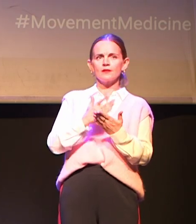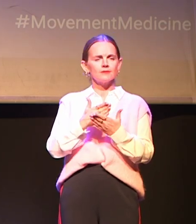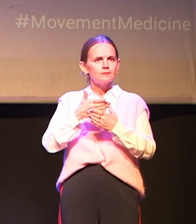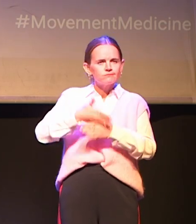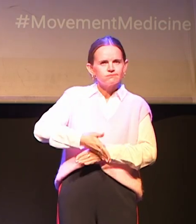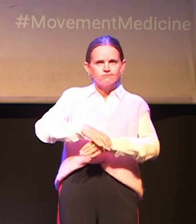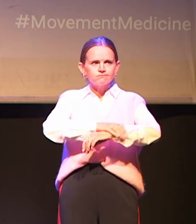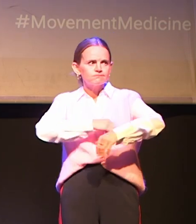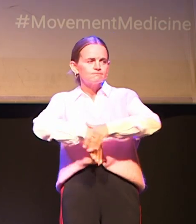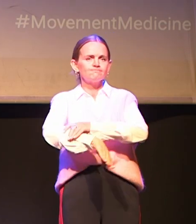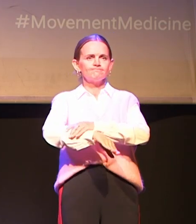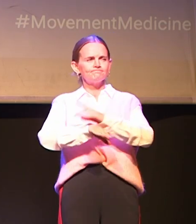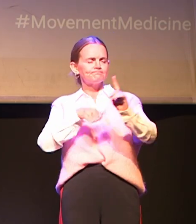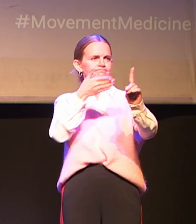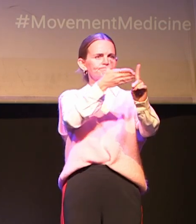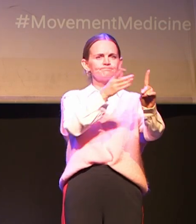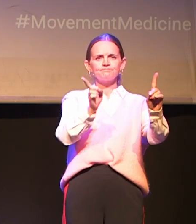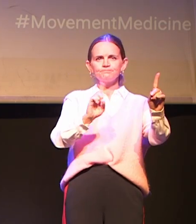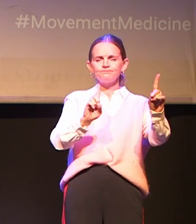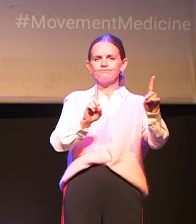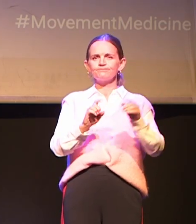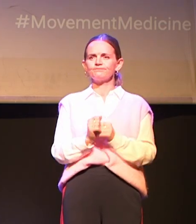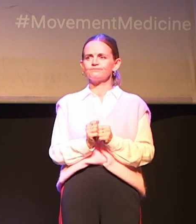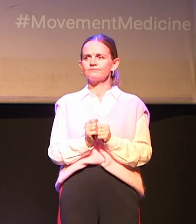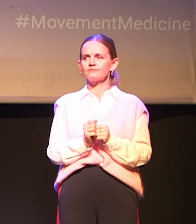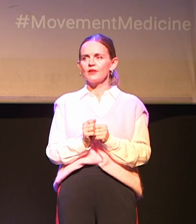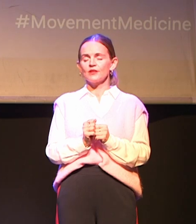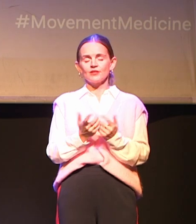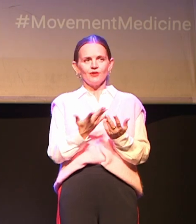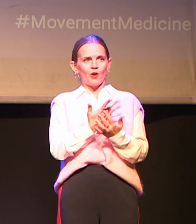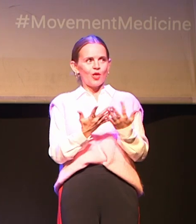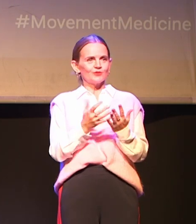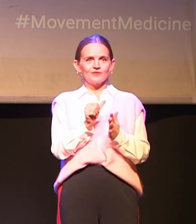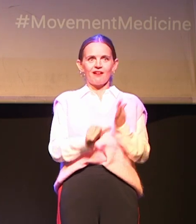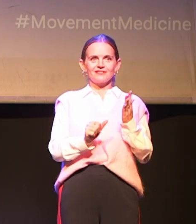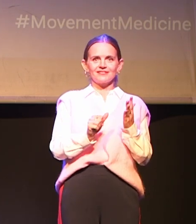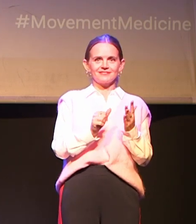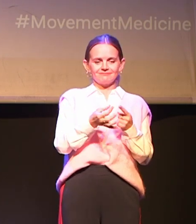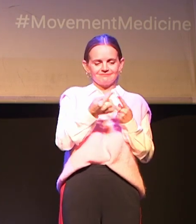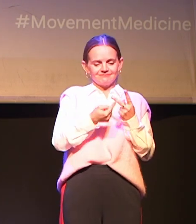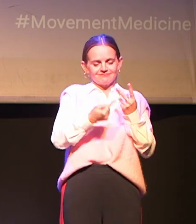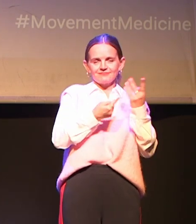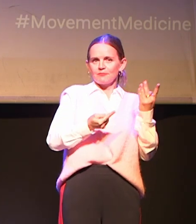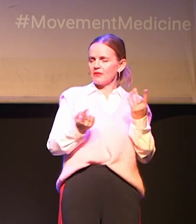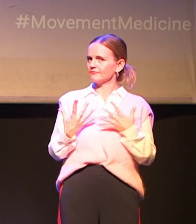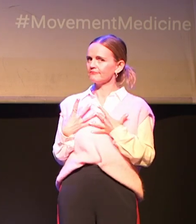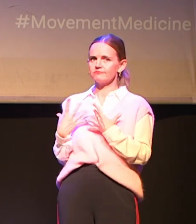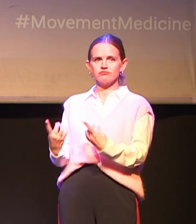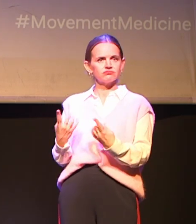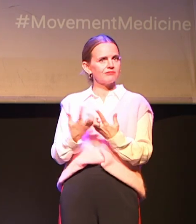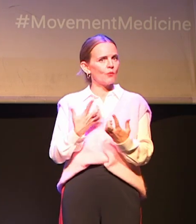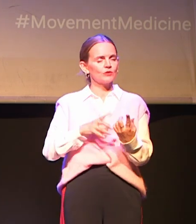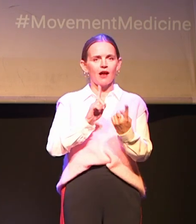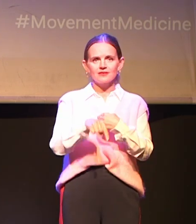is the work or the practice you are in, and why? So there's a loads of questions because you can take it in any way you feel called, and